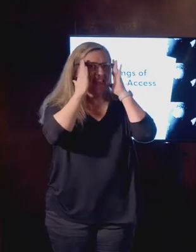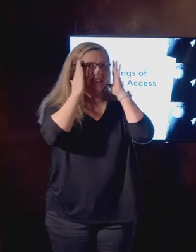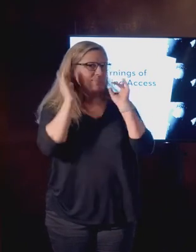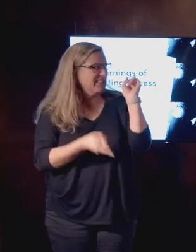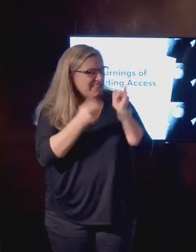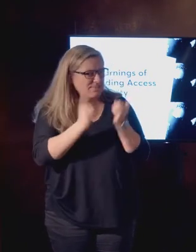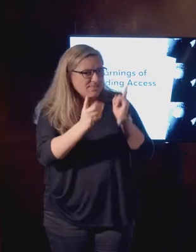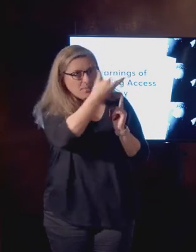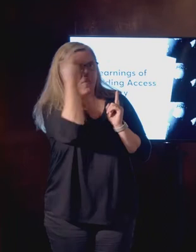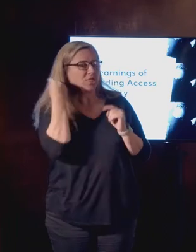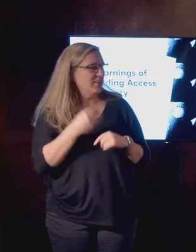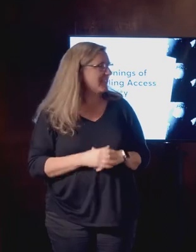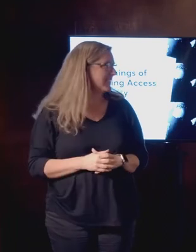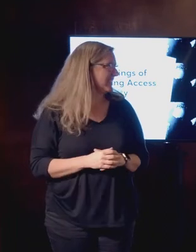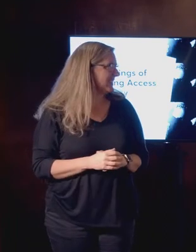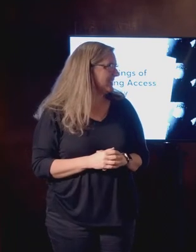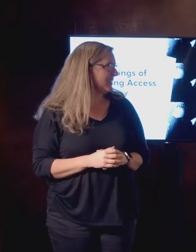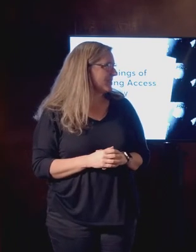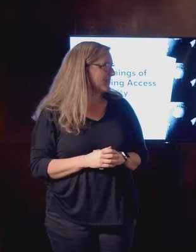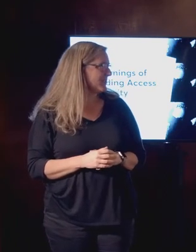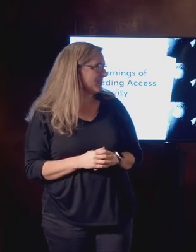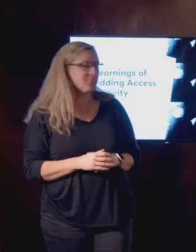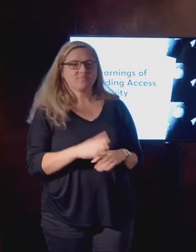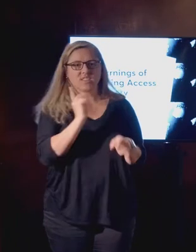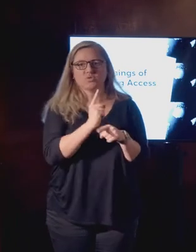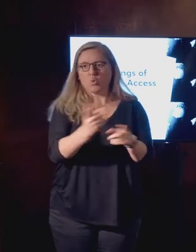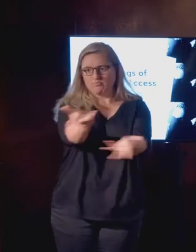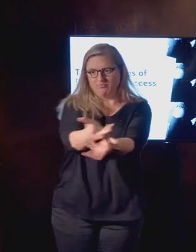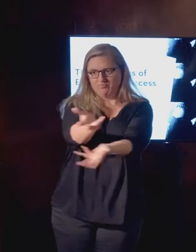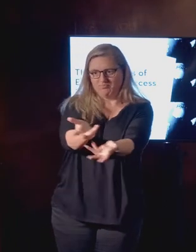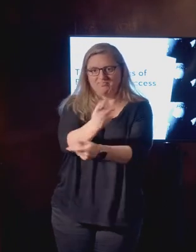I forget that I need glasses. Talk amongst yourselves.